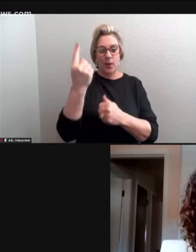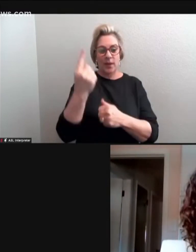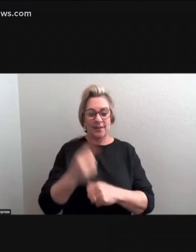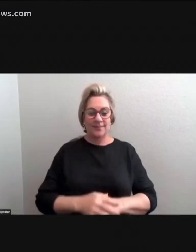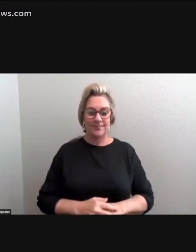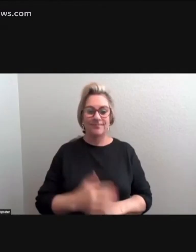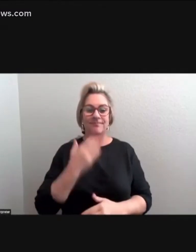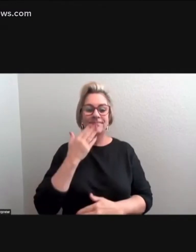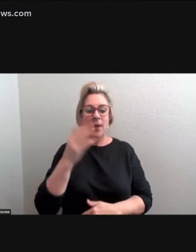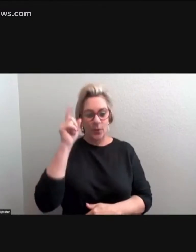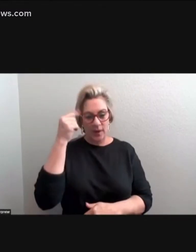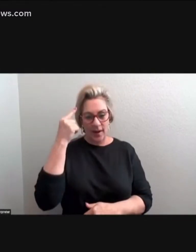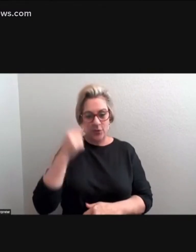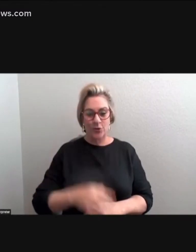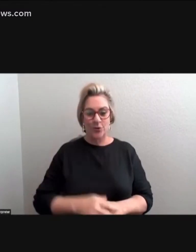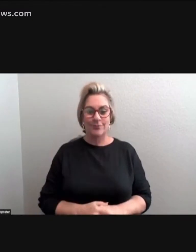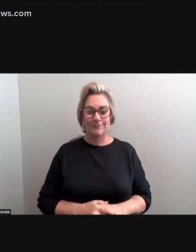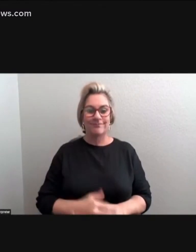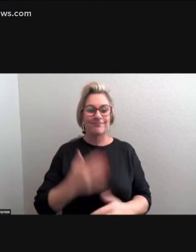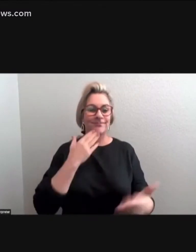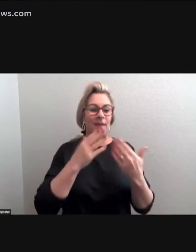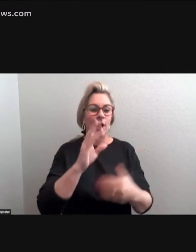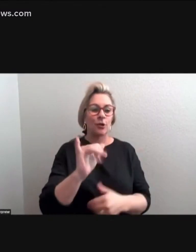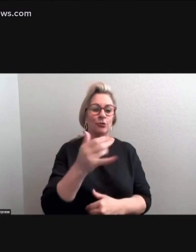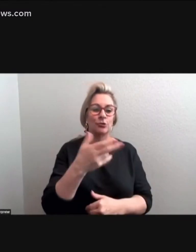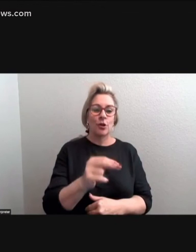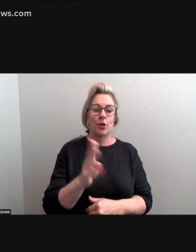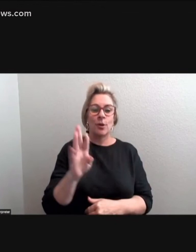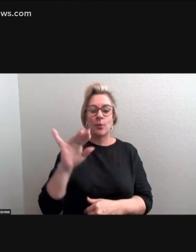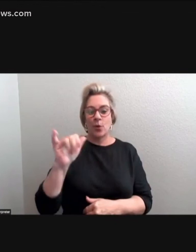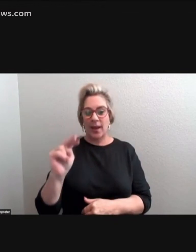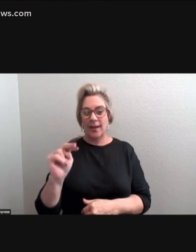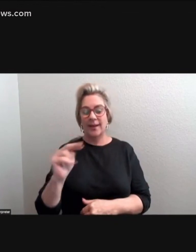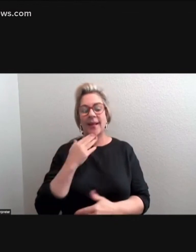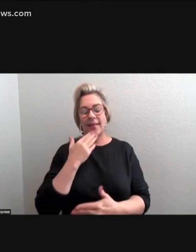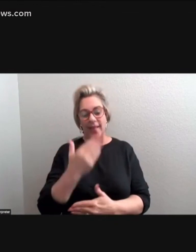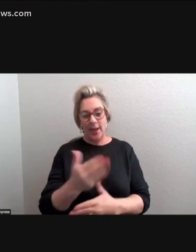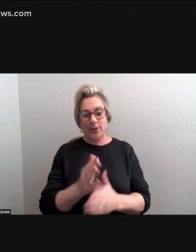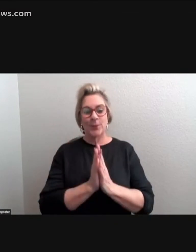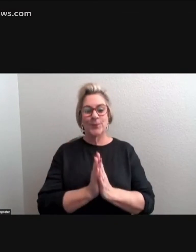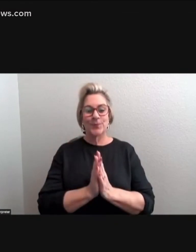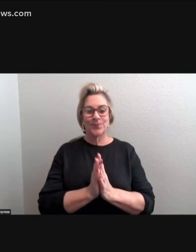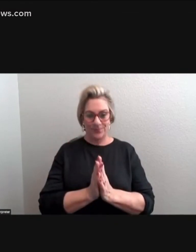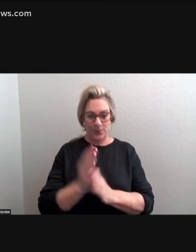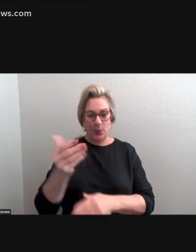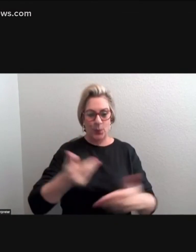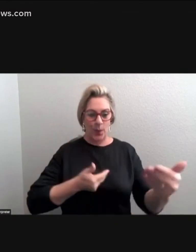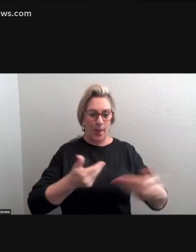Thank you, Governor. Thank you, John. Thank you, Brian. Thank you. Be well.